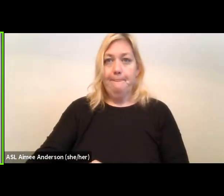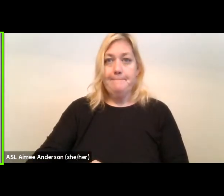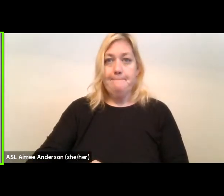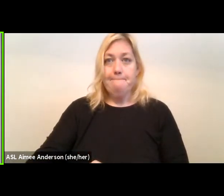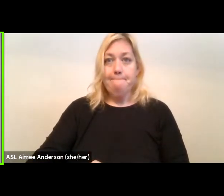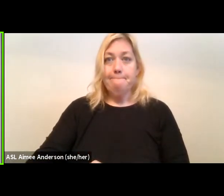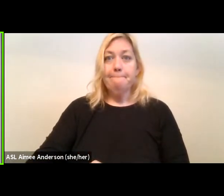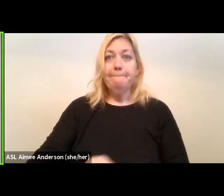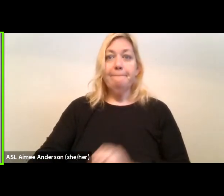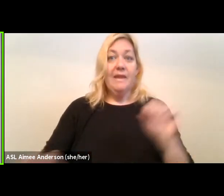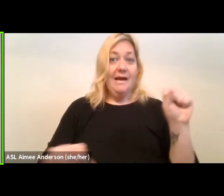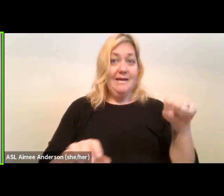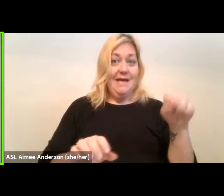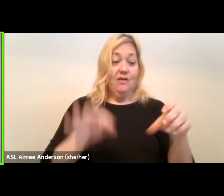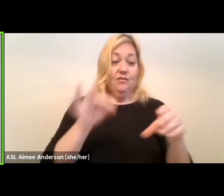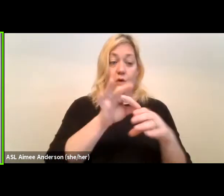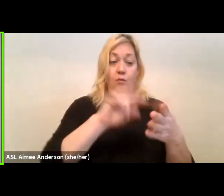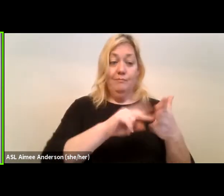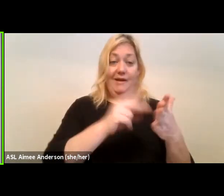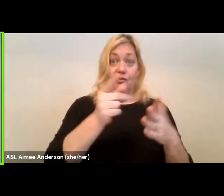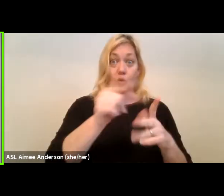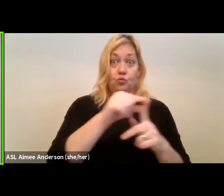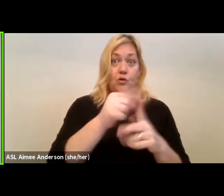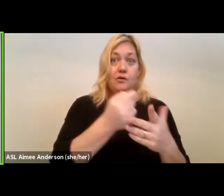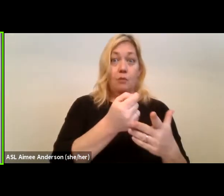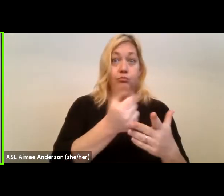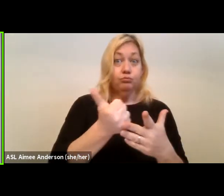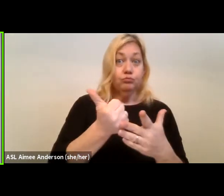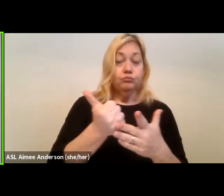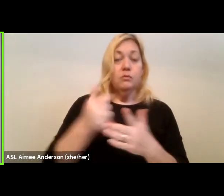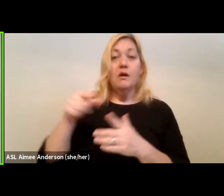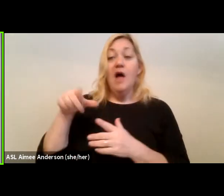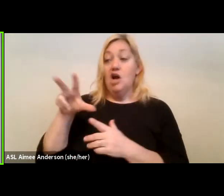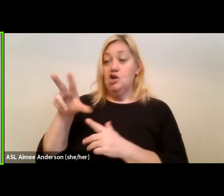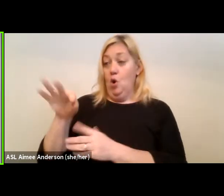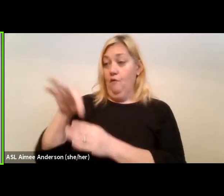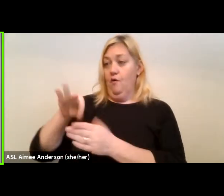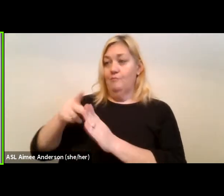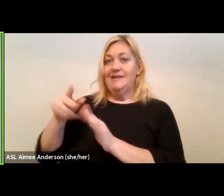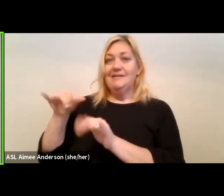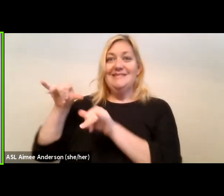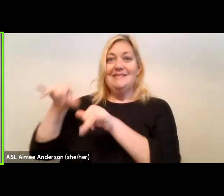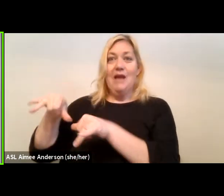A yes vote is to eliminate those words. A no vote is to not eliminate those words.